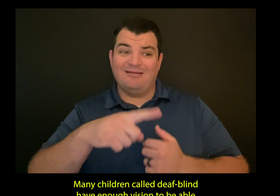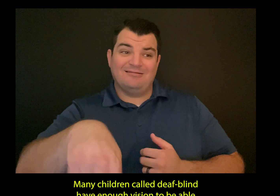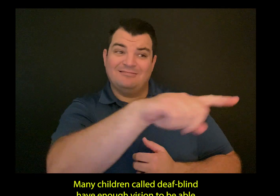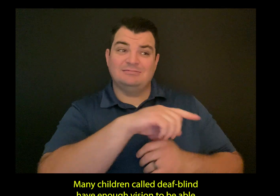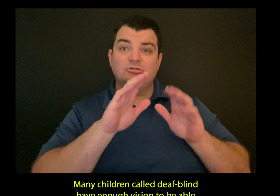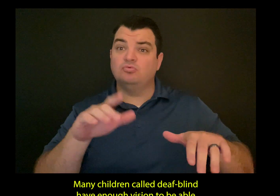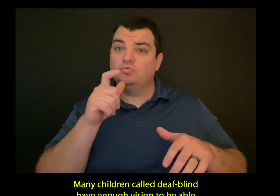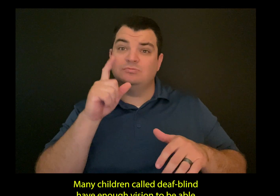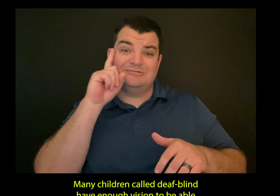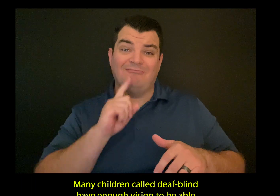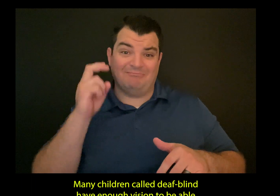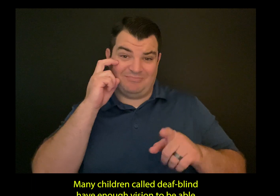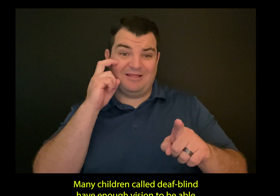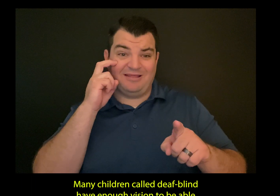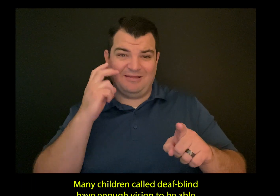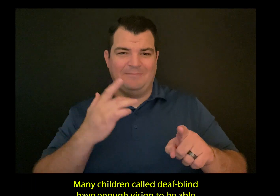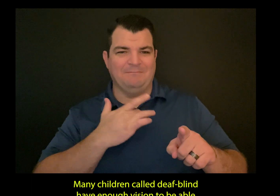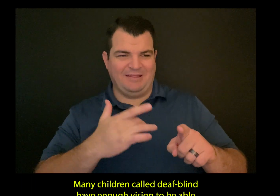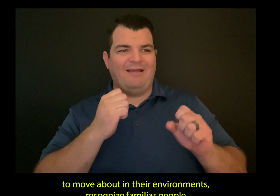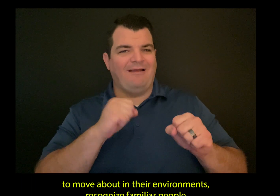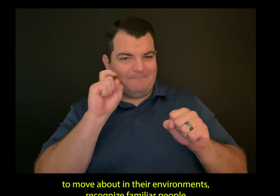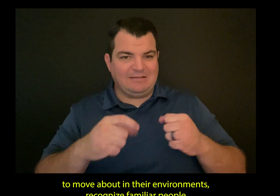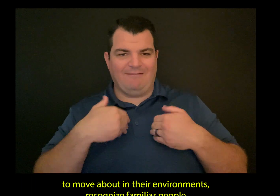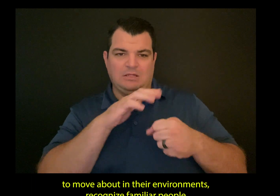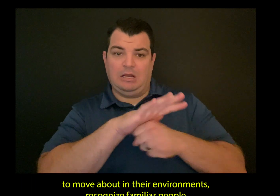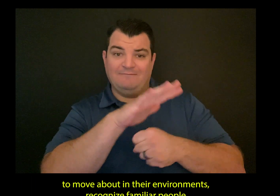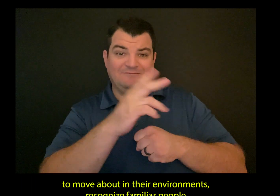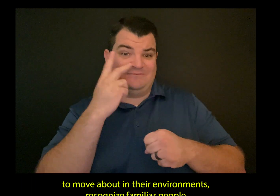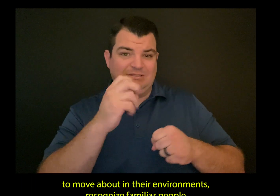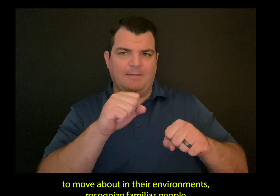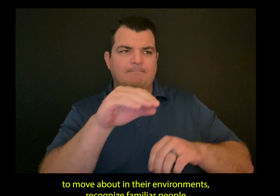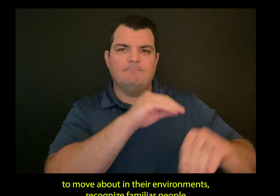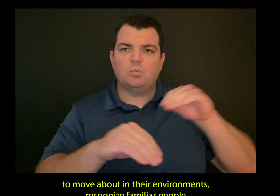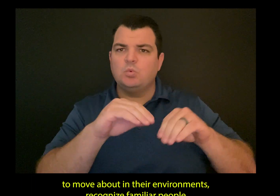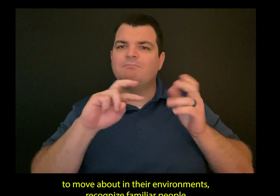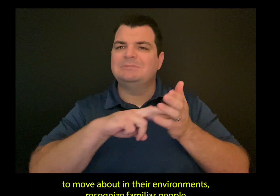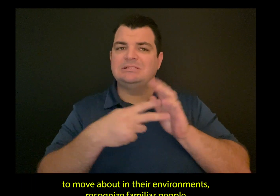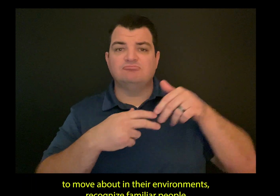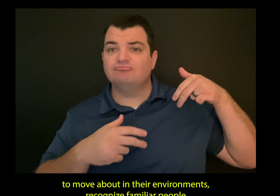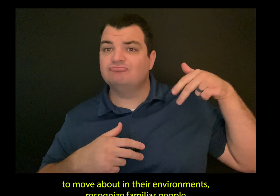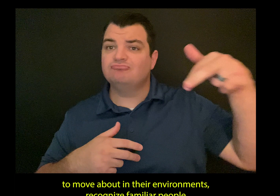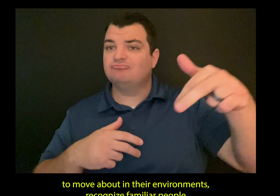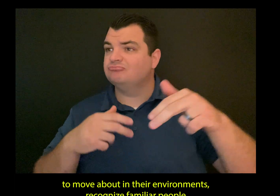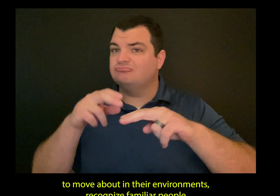Many children called deafblind have enough vision to be able to move about in their environments, recognize familiar